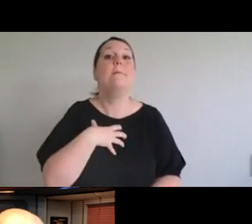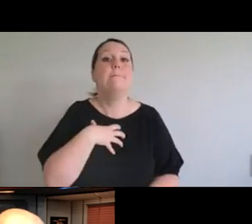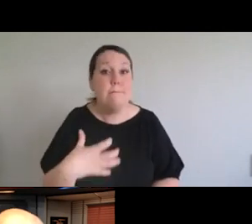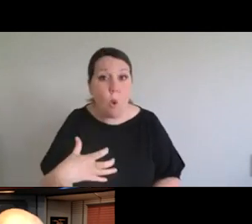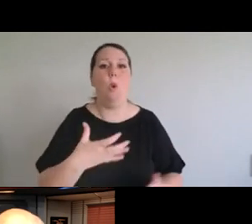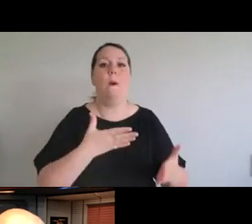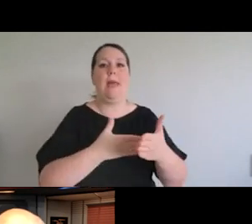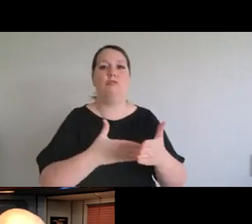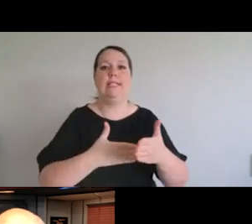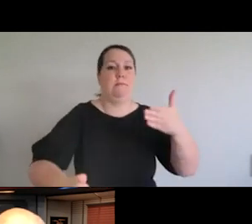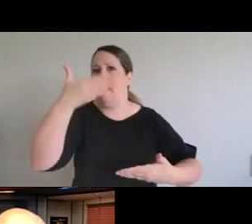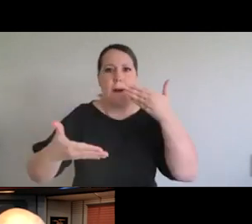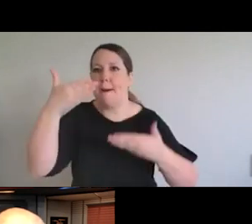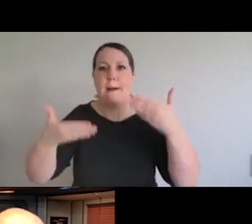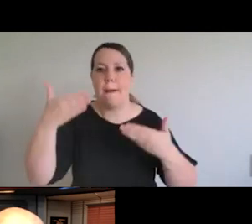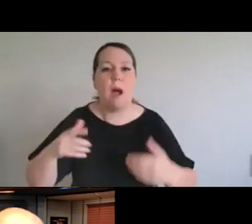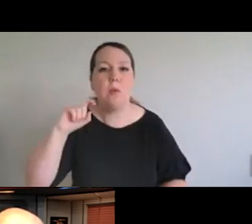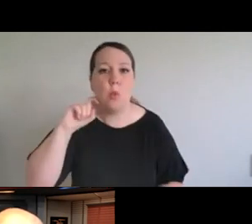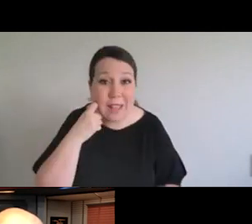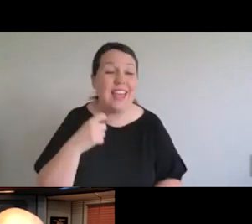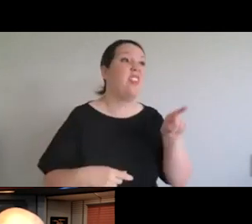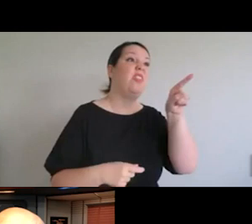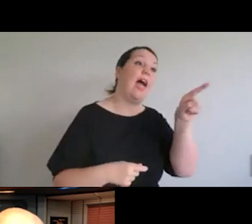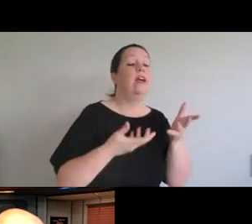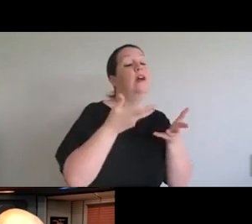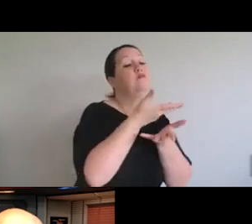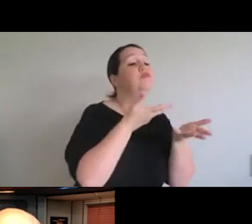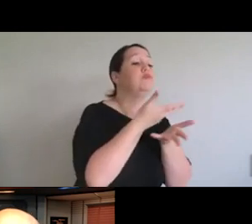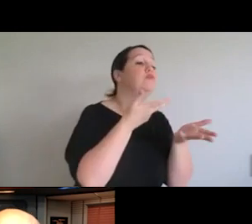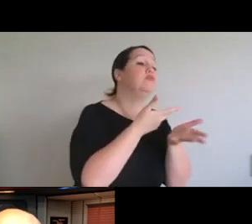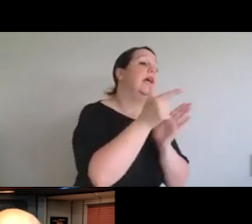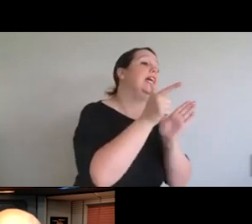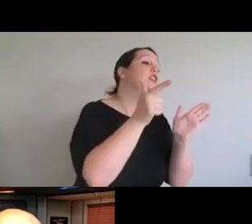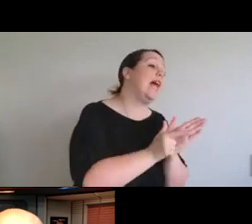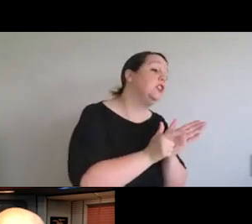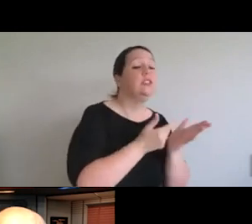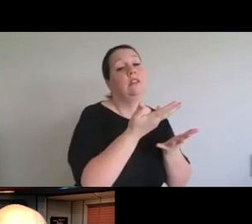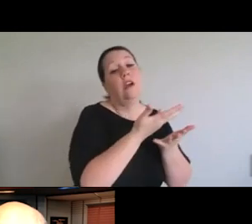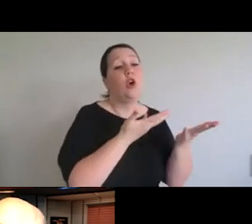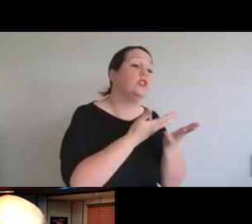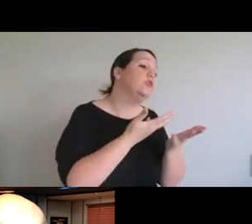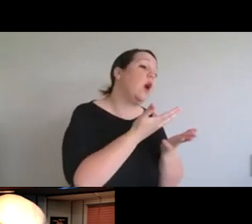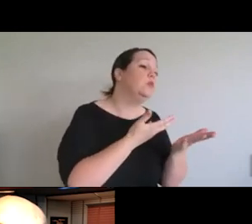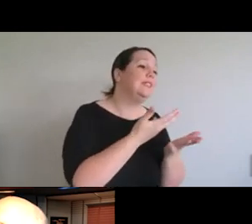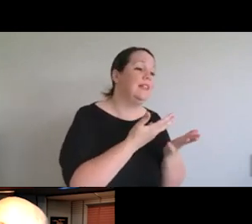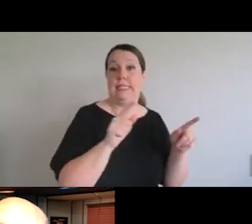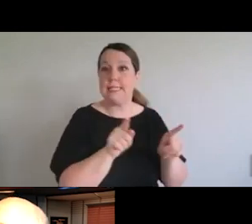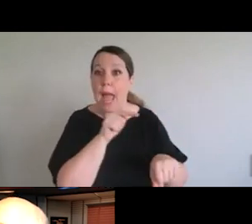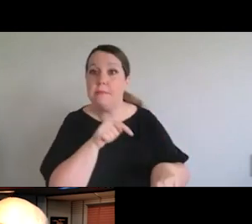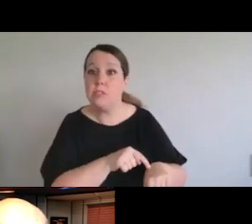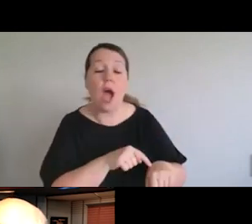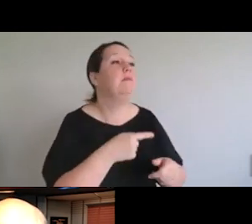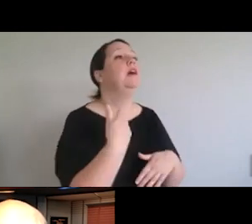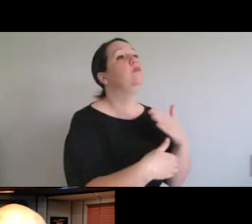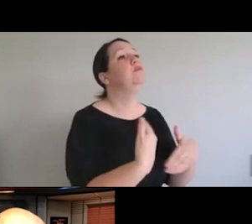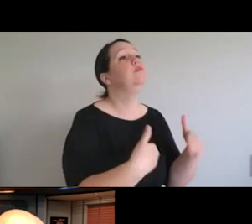about consulting, about how to pass legislation that's going to have more consulting. And while all that consulting is going on, guess what? New barriers are going to be